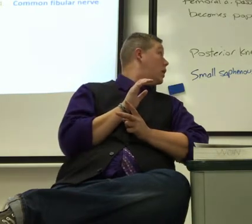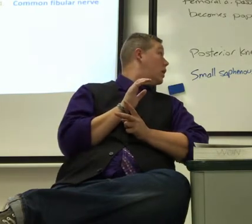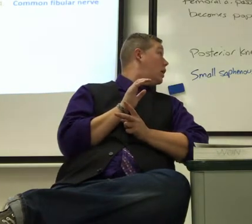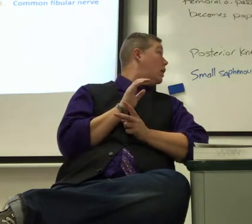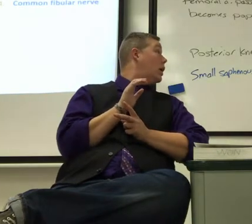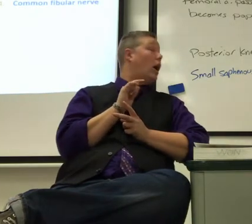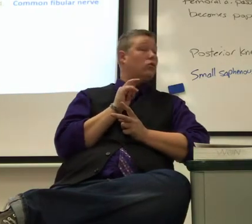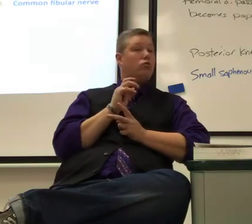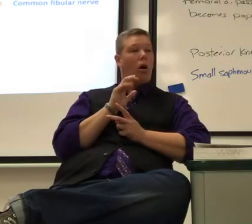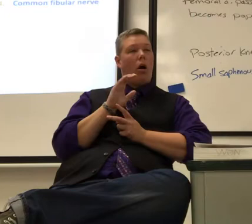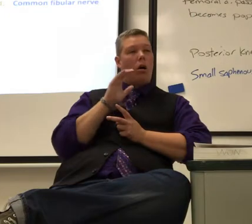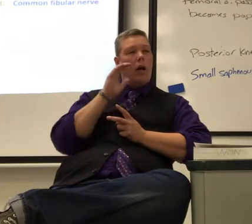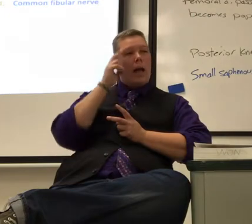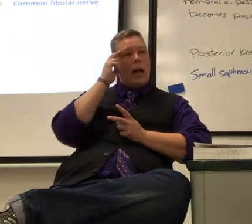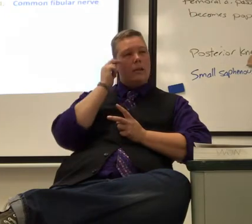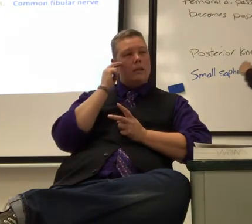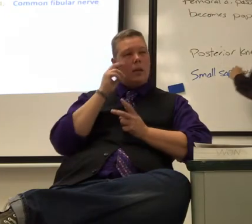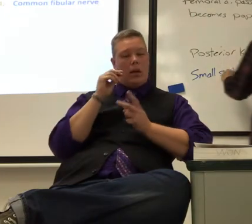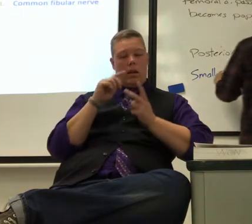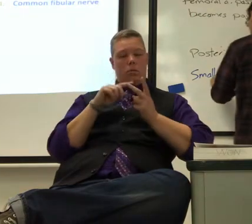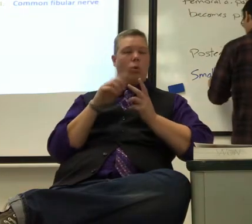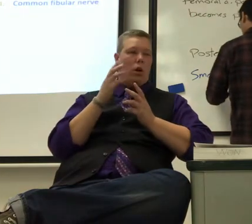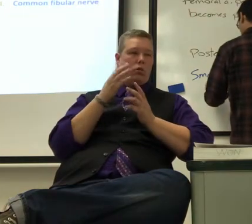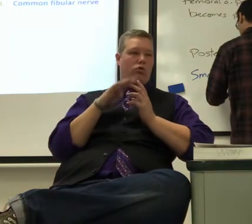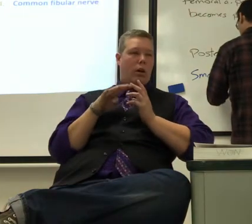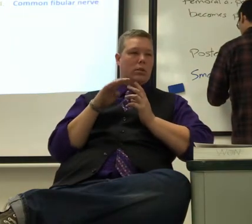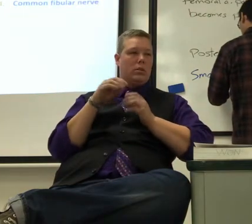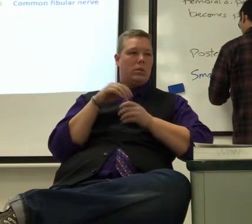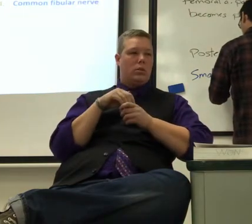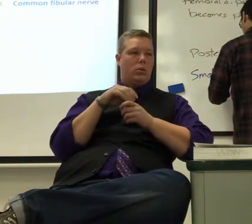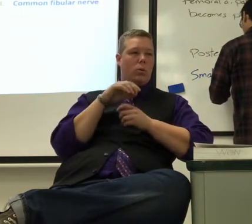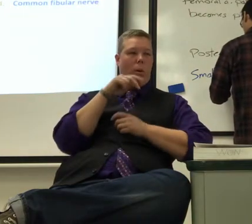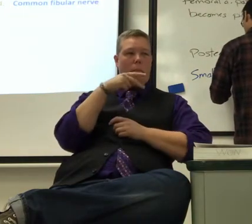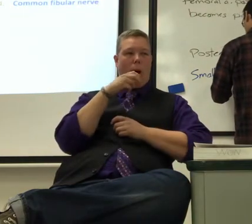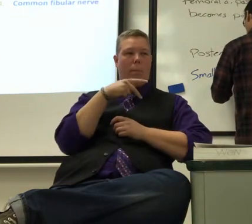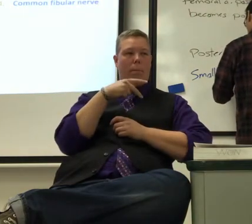Wait, it drains in the popliteal vein.